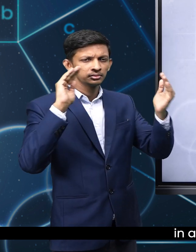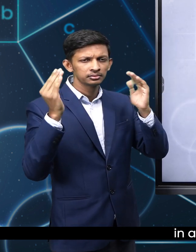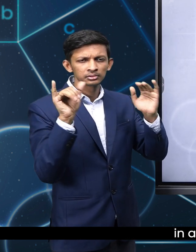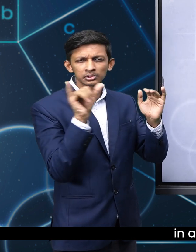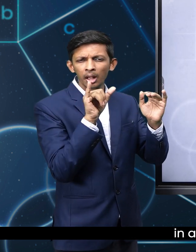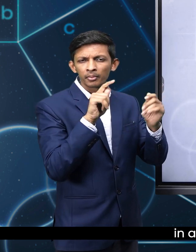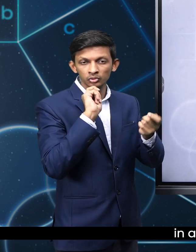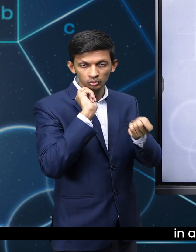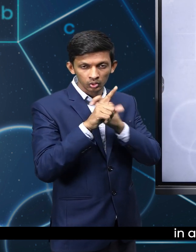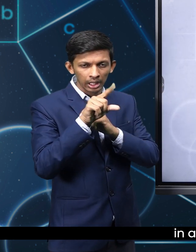called proportion.